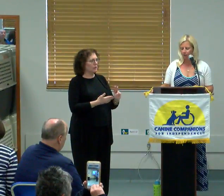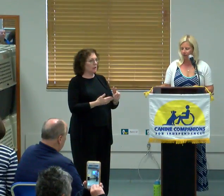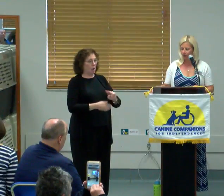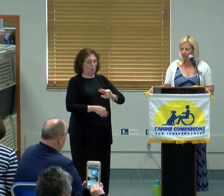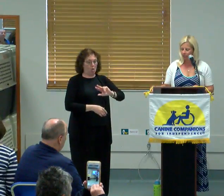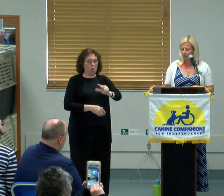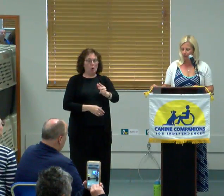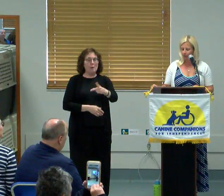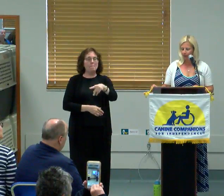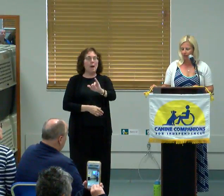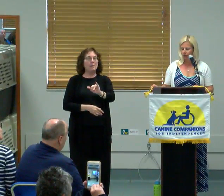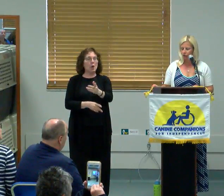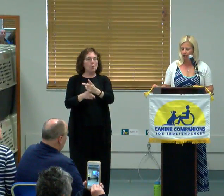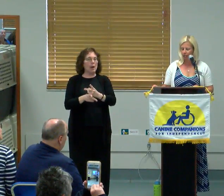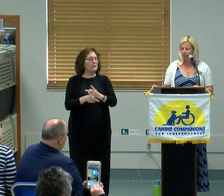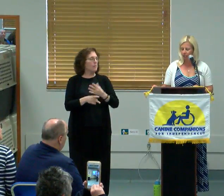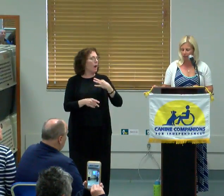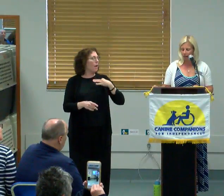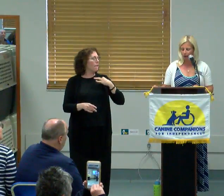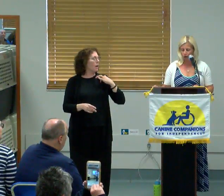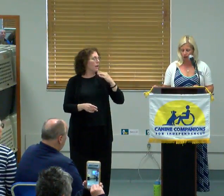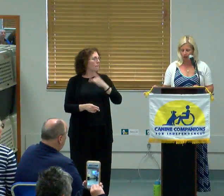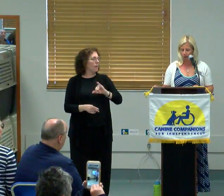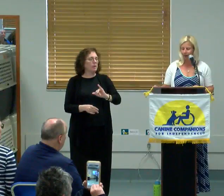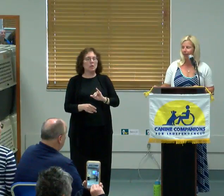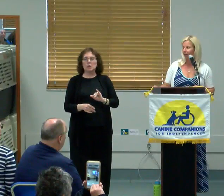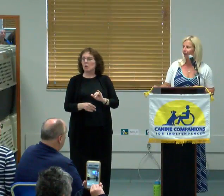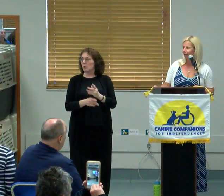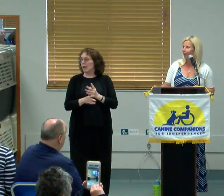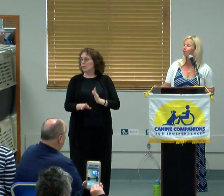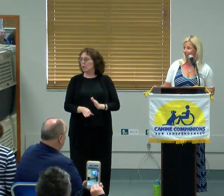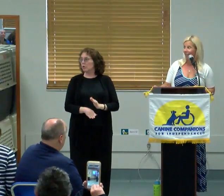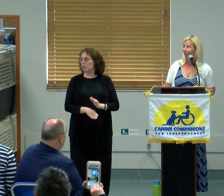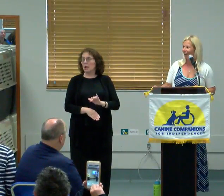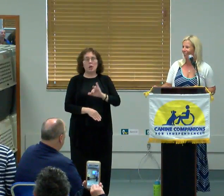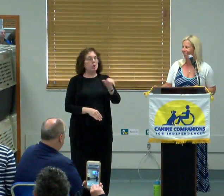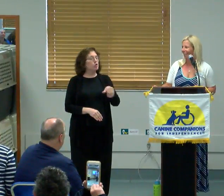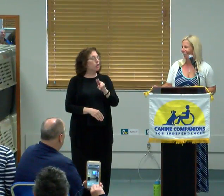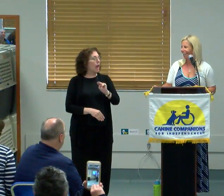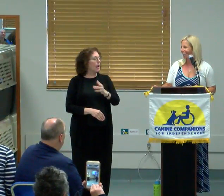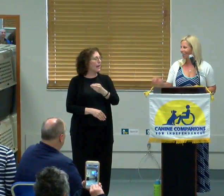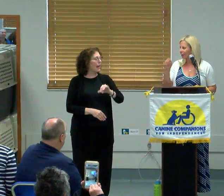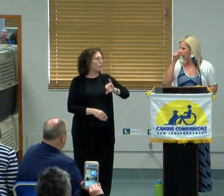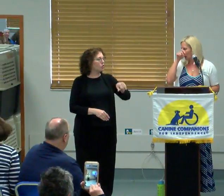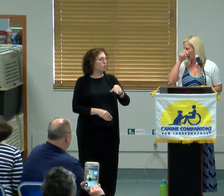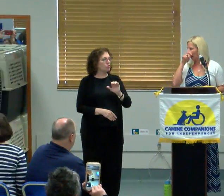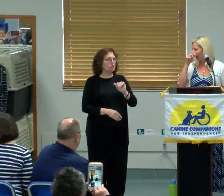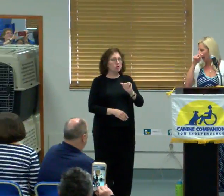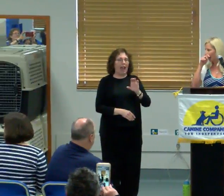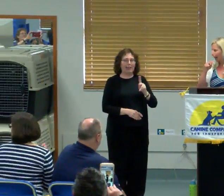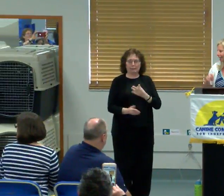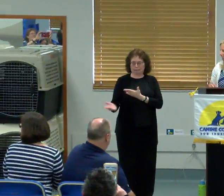puppy raised by volunteer puppy raisers Jan and Jack Goodhue, and they are here to present her today.